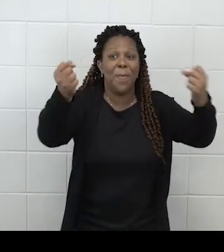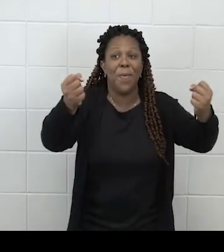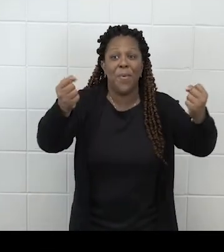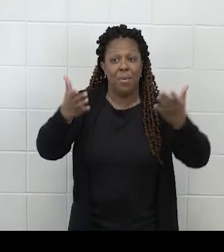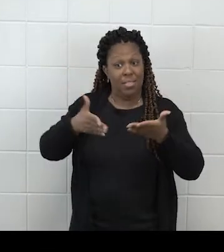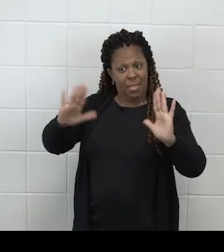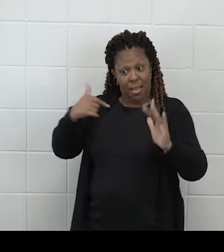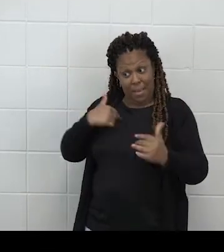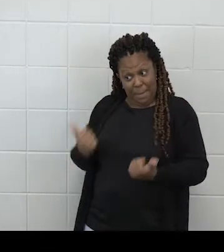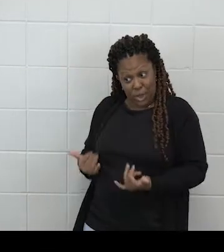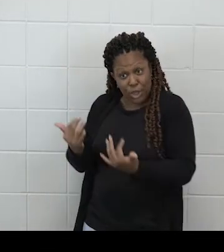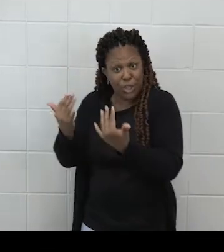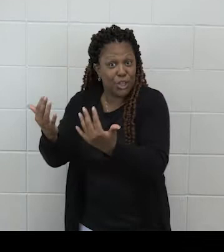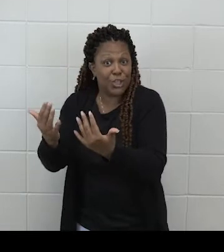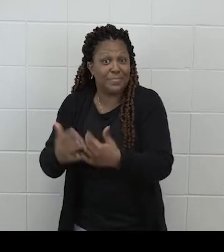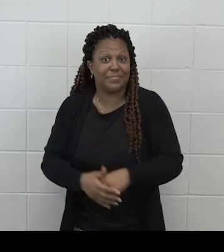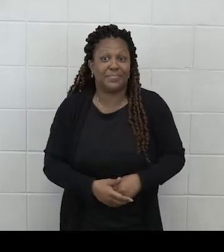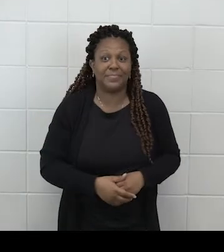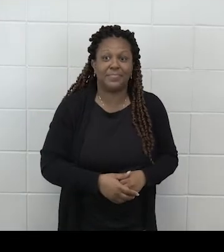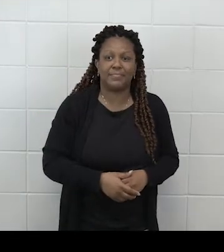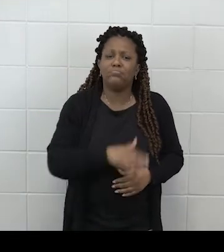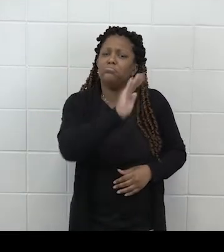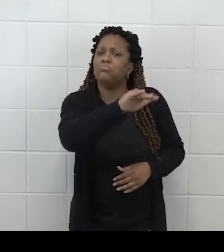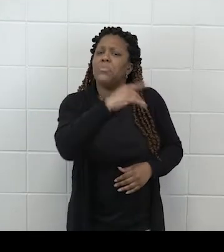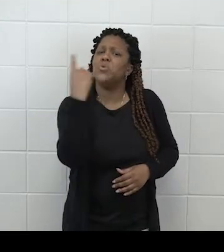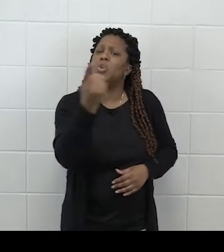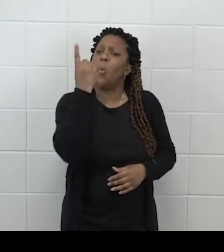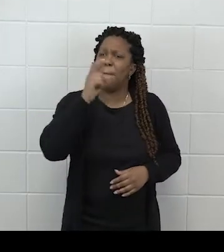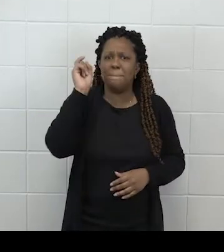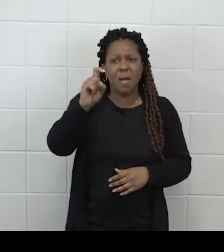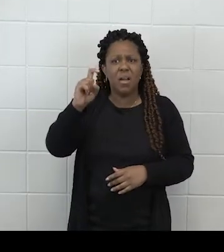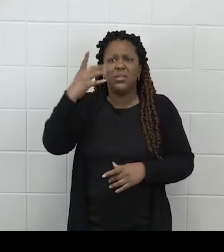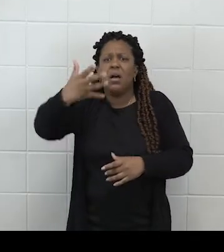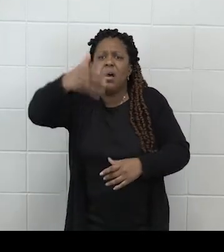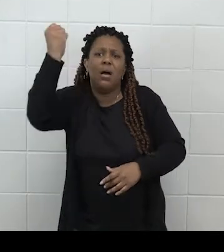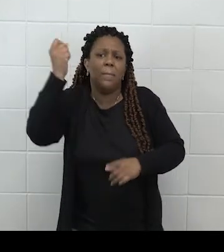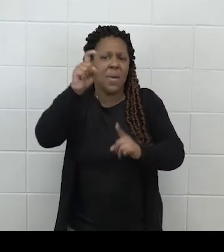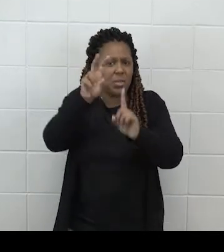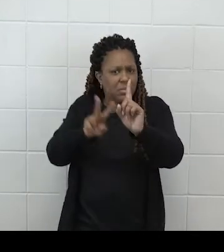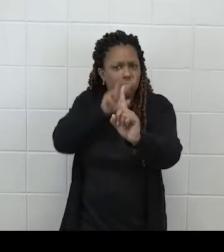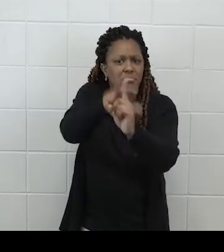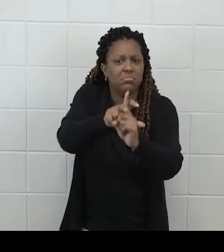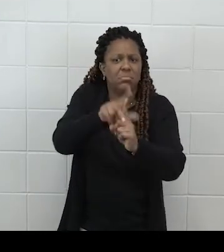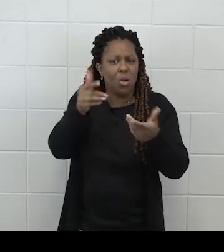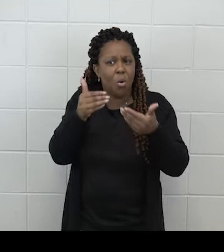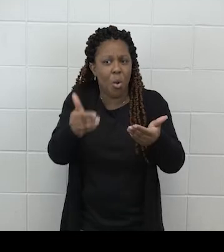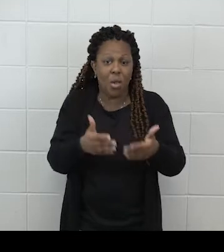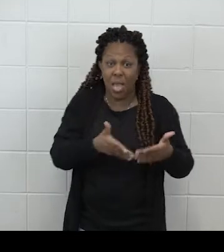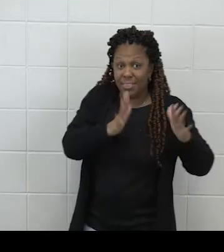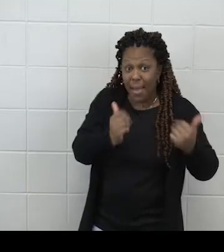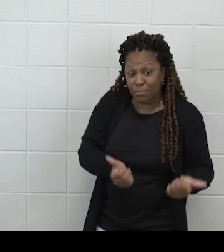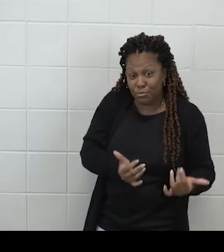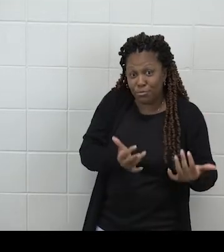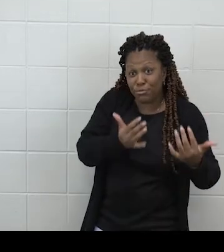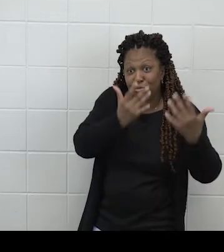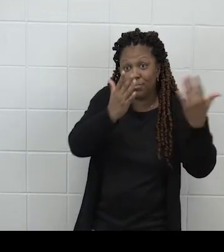and some things we need to leave. Let it burn. If this is an upheaval, then some things we need to appease. Let it burn. If we're limited or freed by our